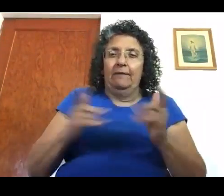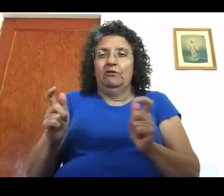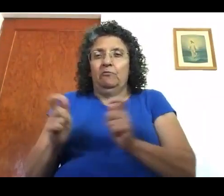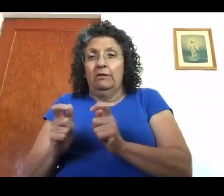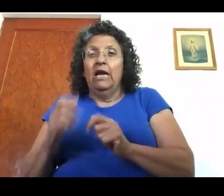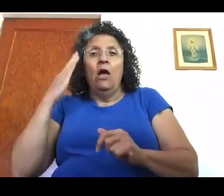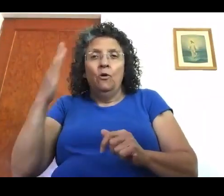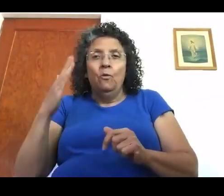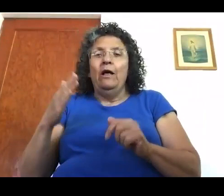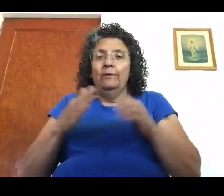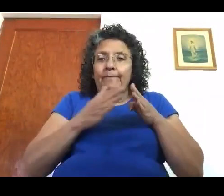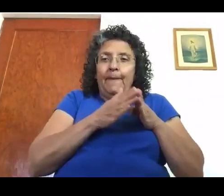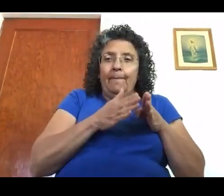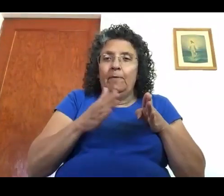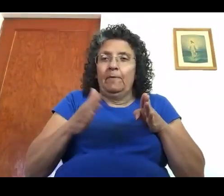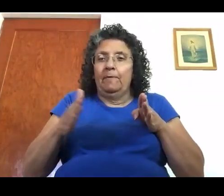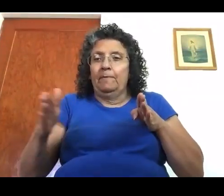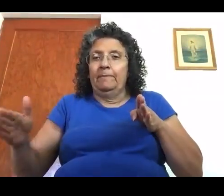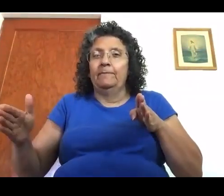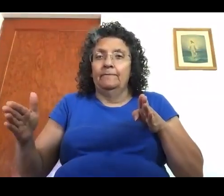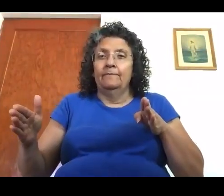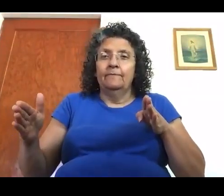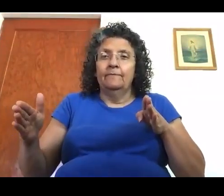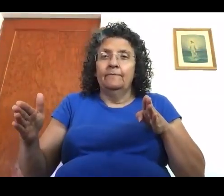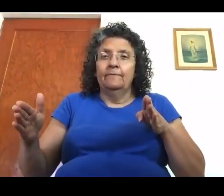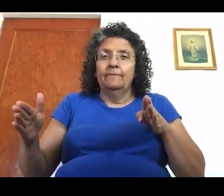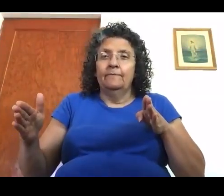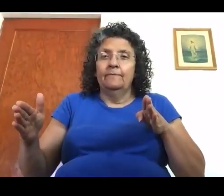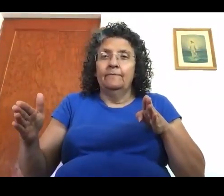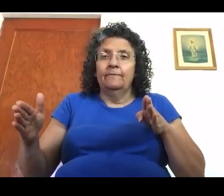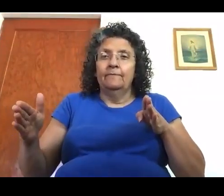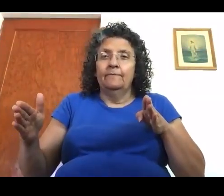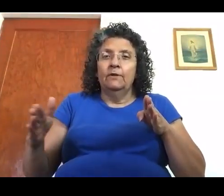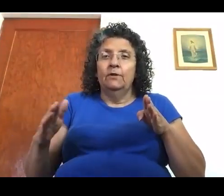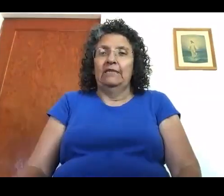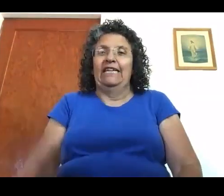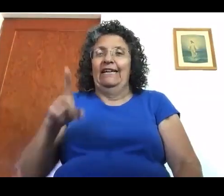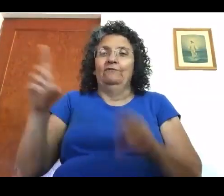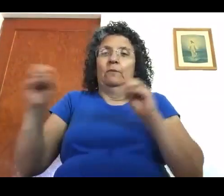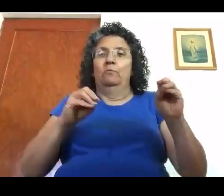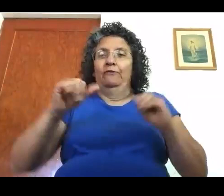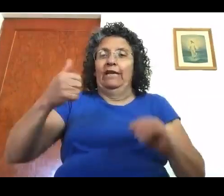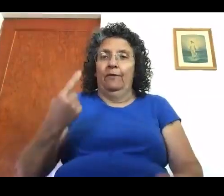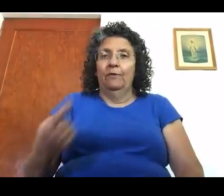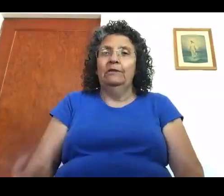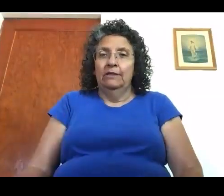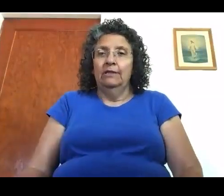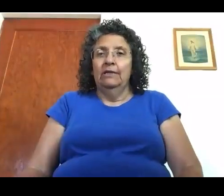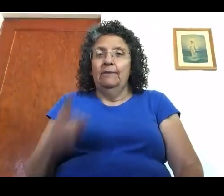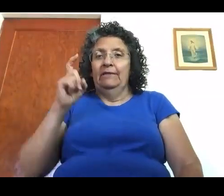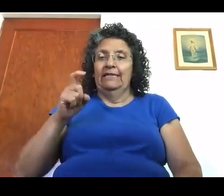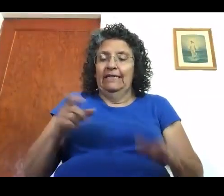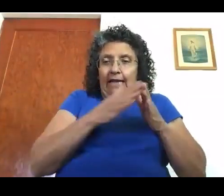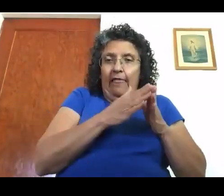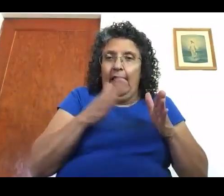up with the, whoops, there's even more up here. I'm going to line them up with the biggest seeds at one end.